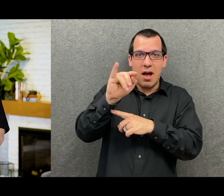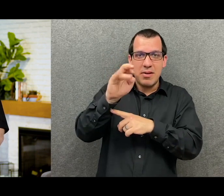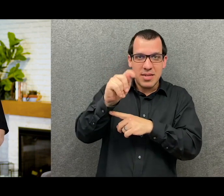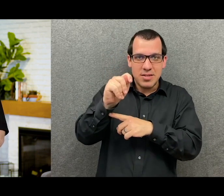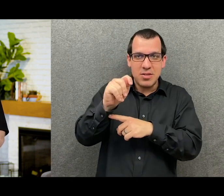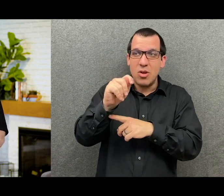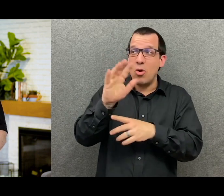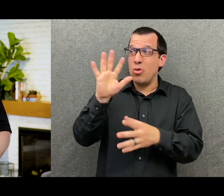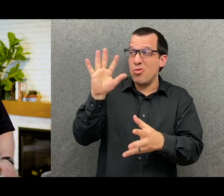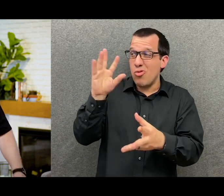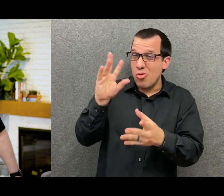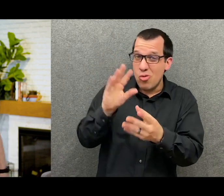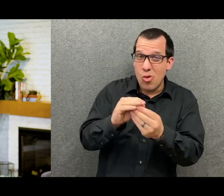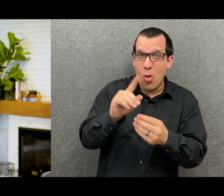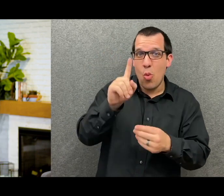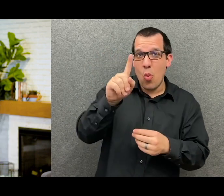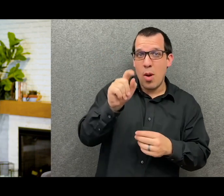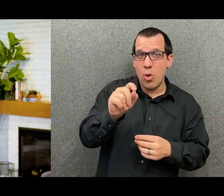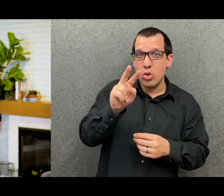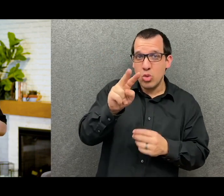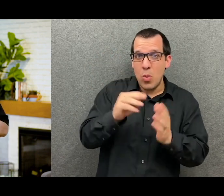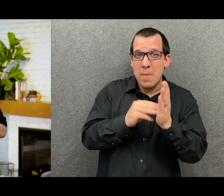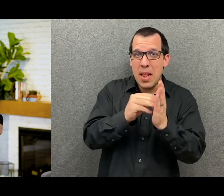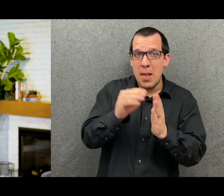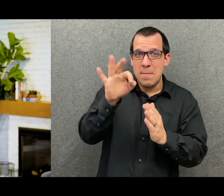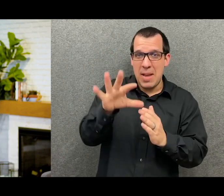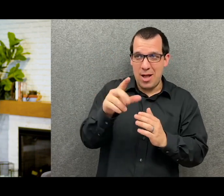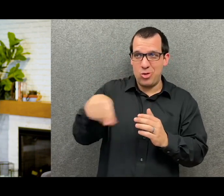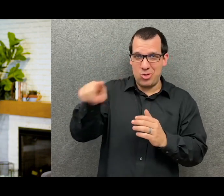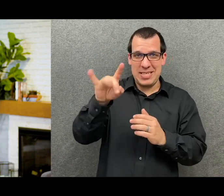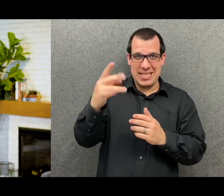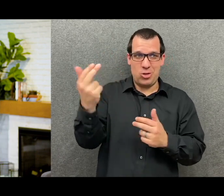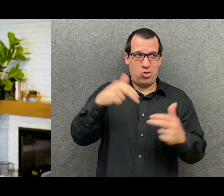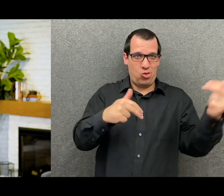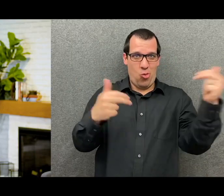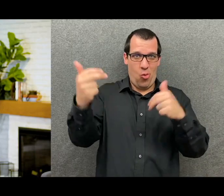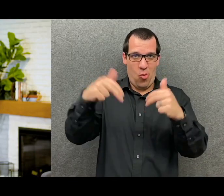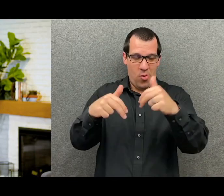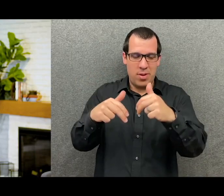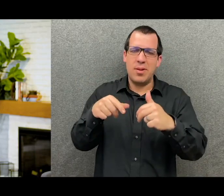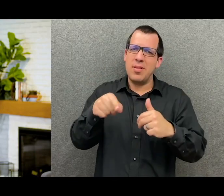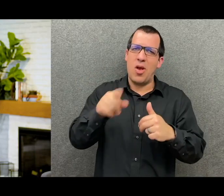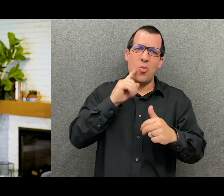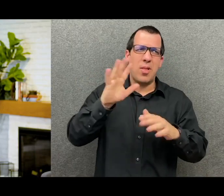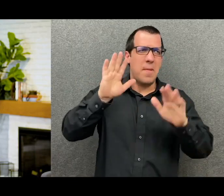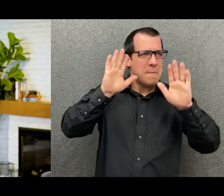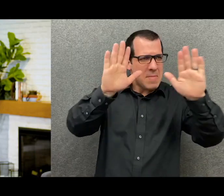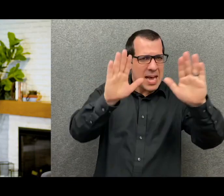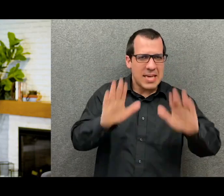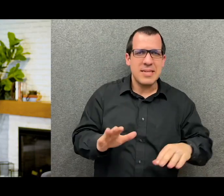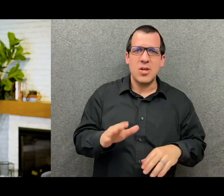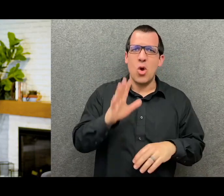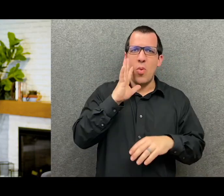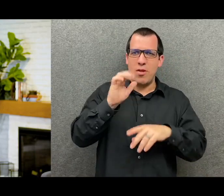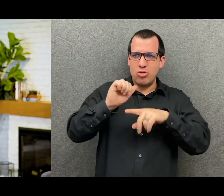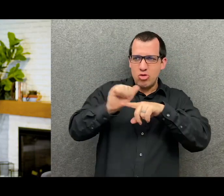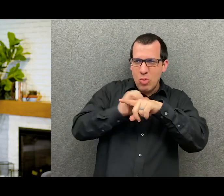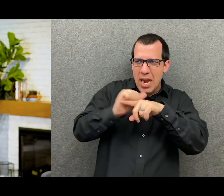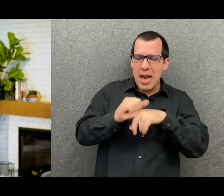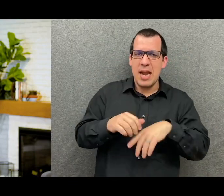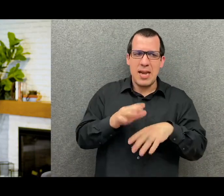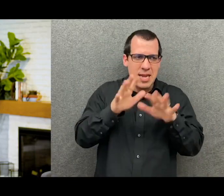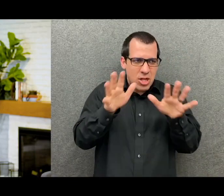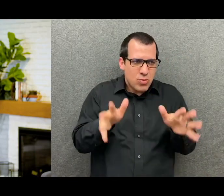pastors on all 7 continents, and 1.2 million pastors joined in that event. So we know this is going to